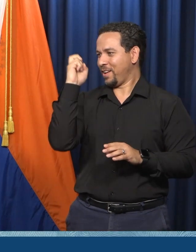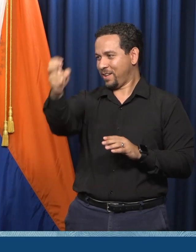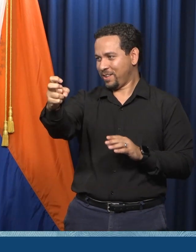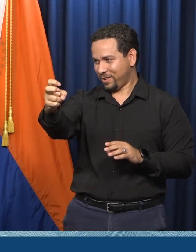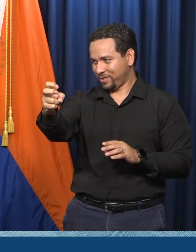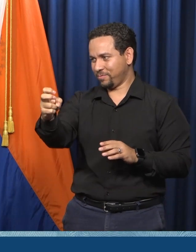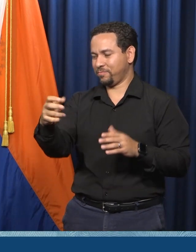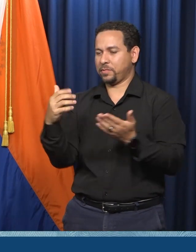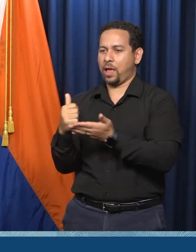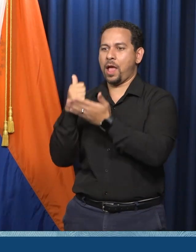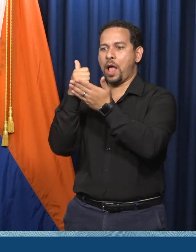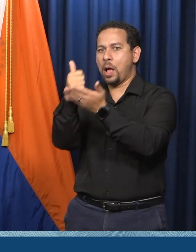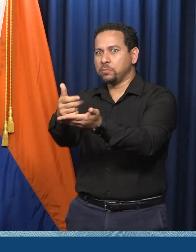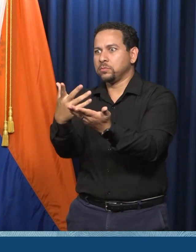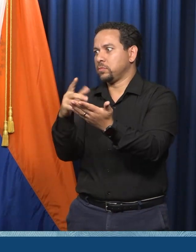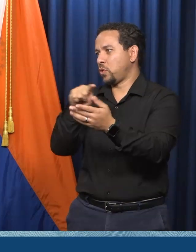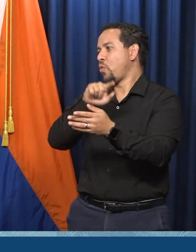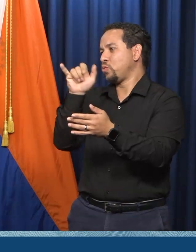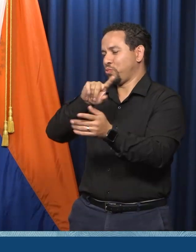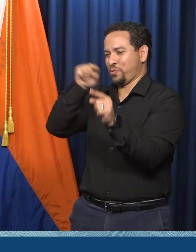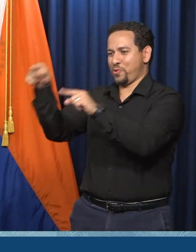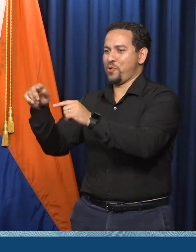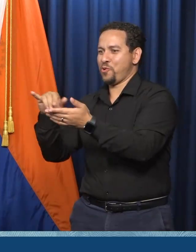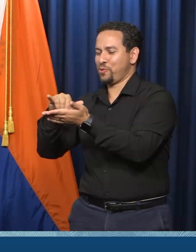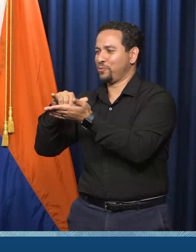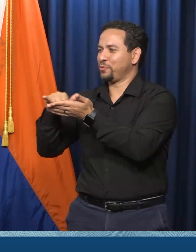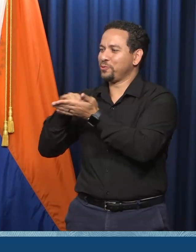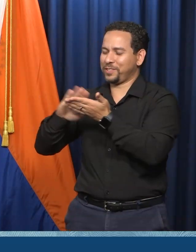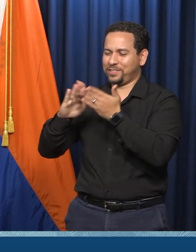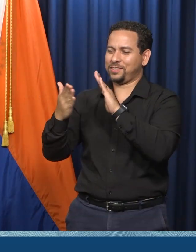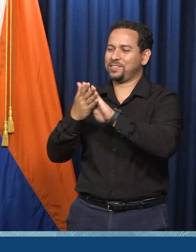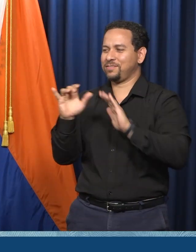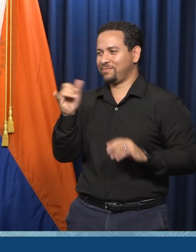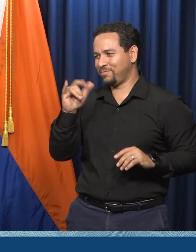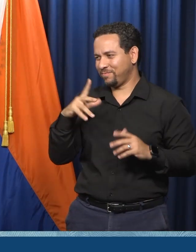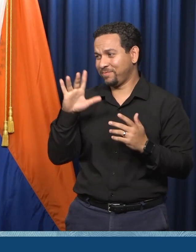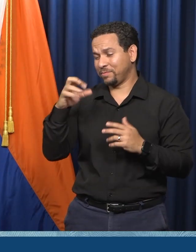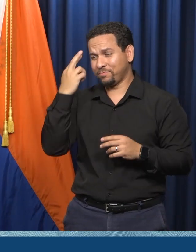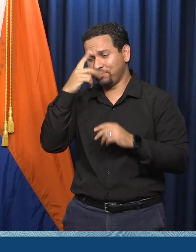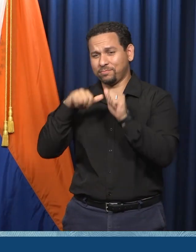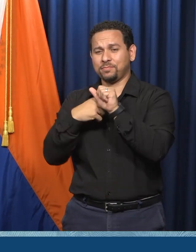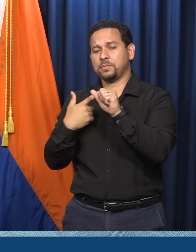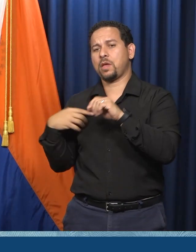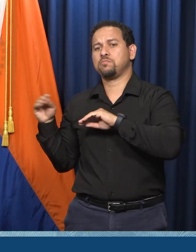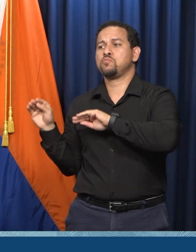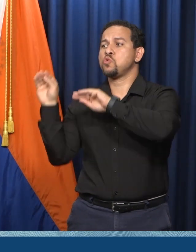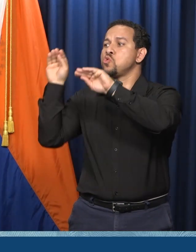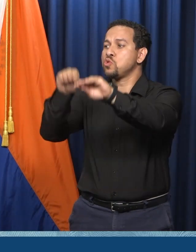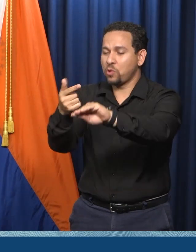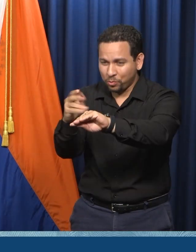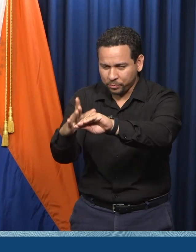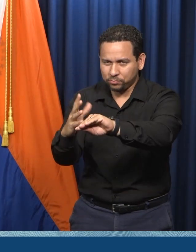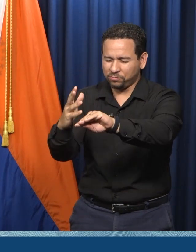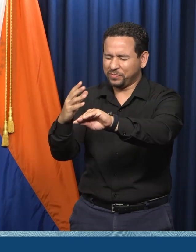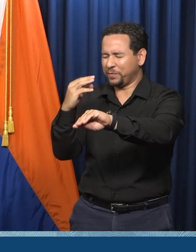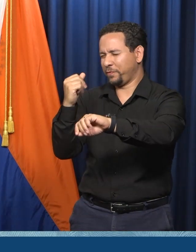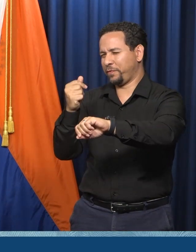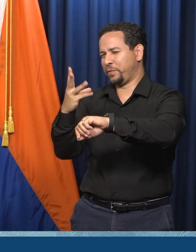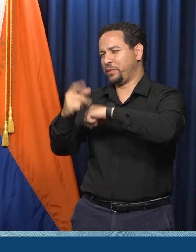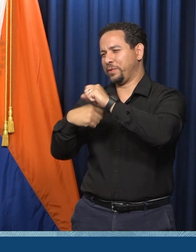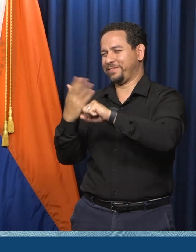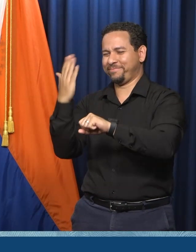major asset, and that was the reason I moved to Golden's Bridge some years back. Guiding us into the future, we have a